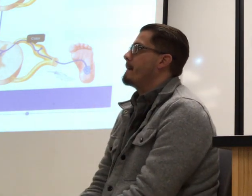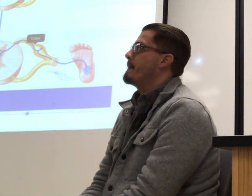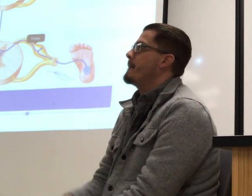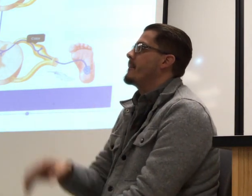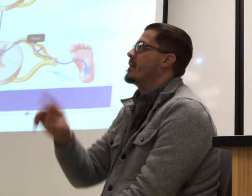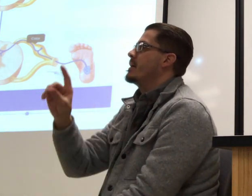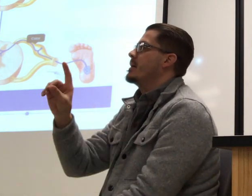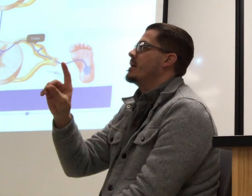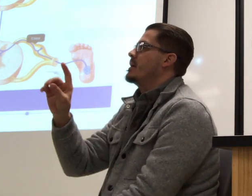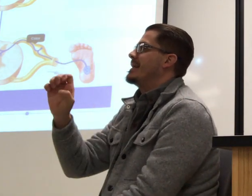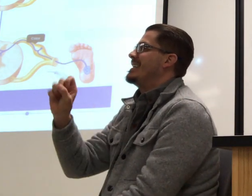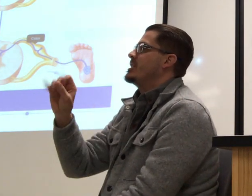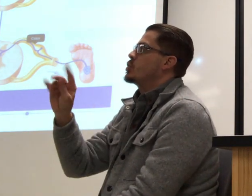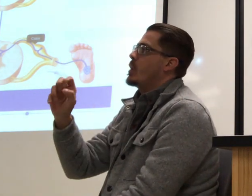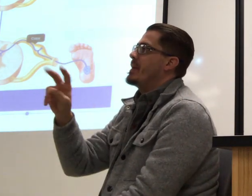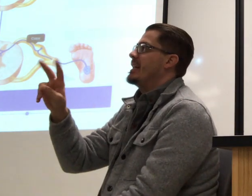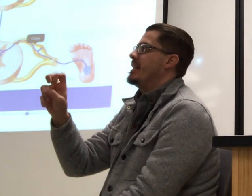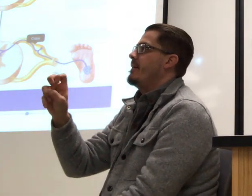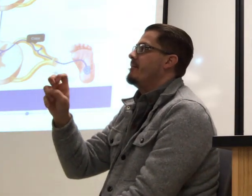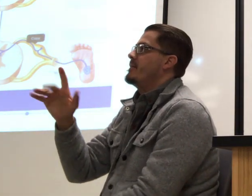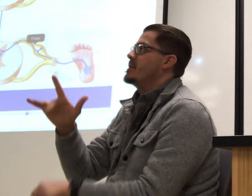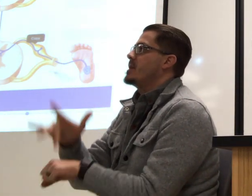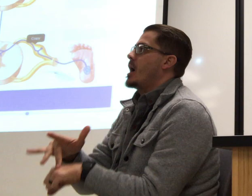Discriminative touch.